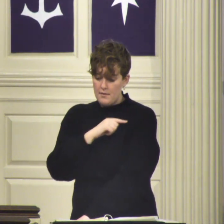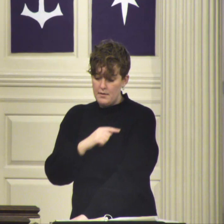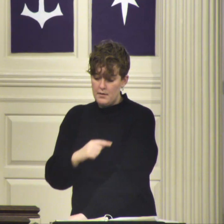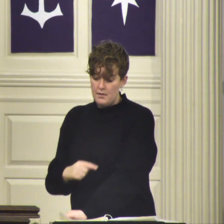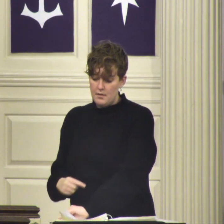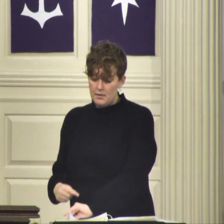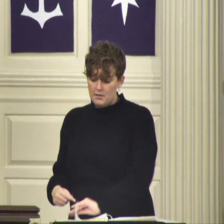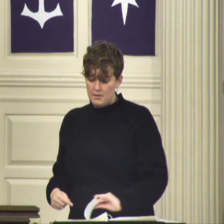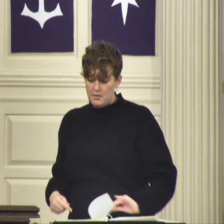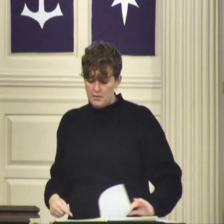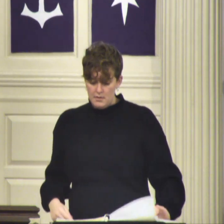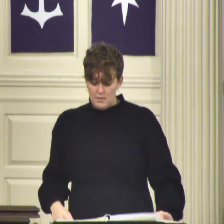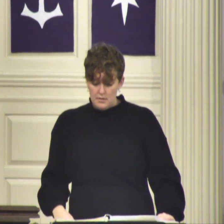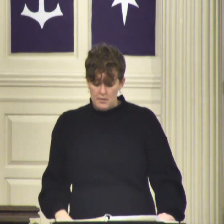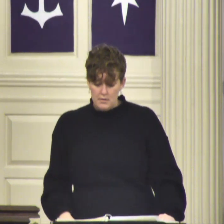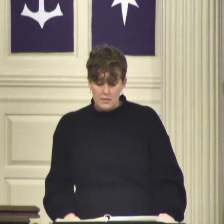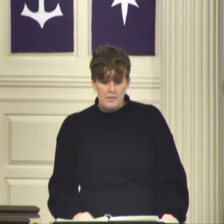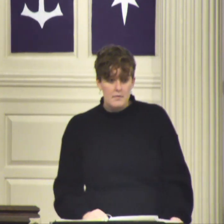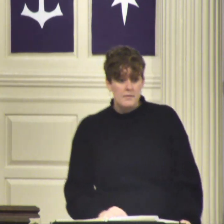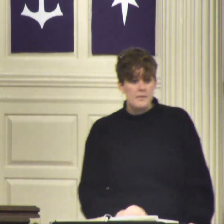save us.